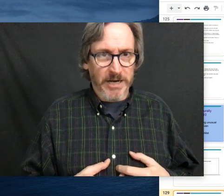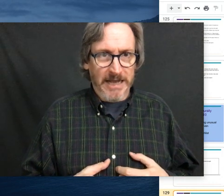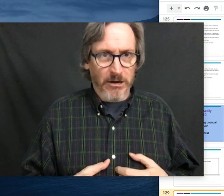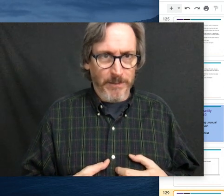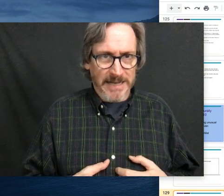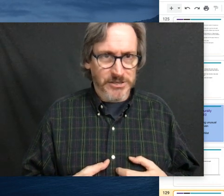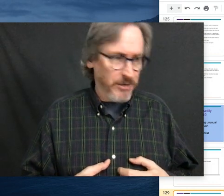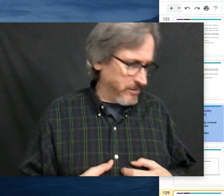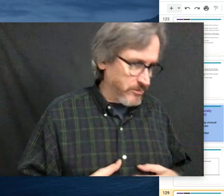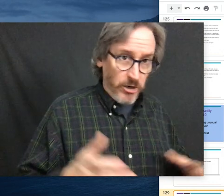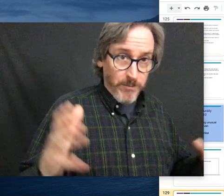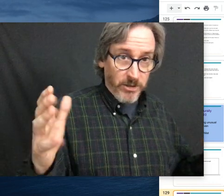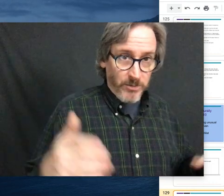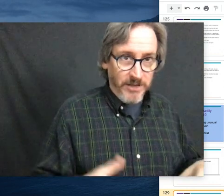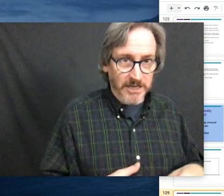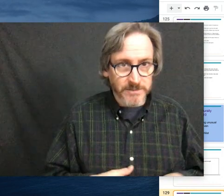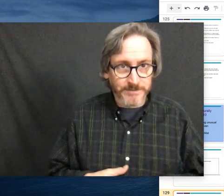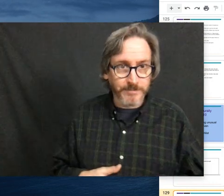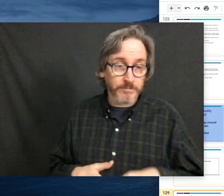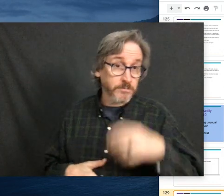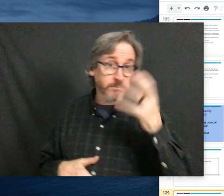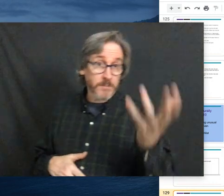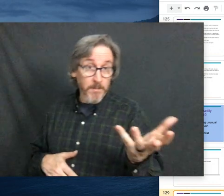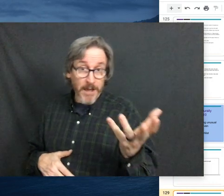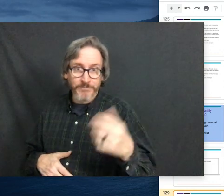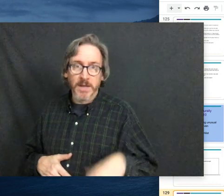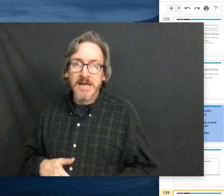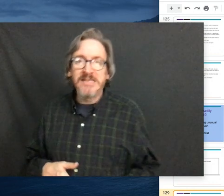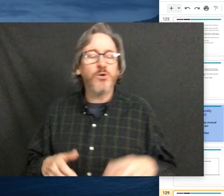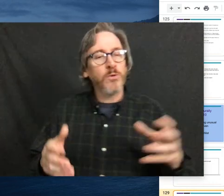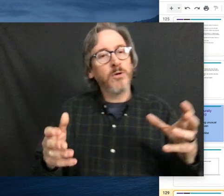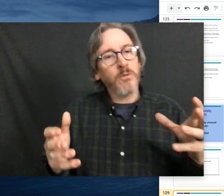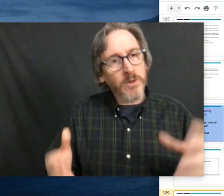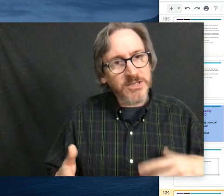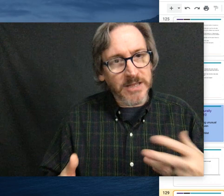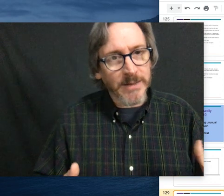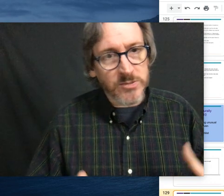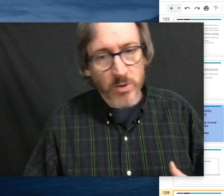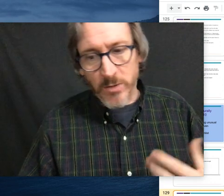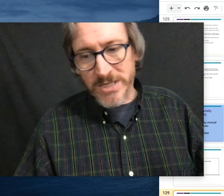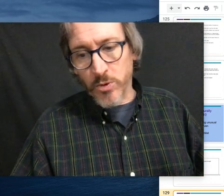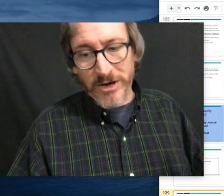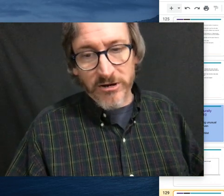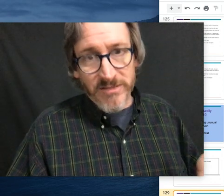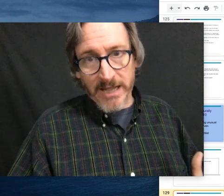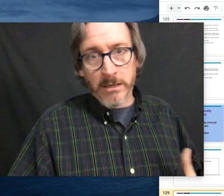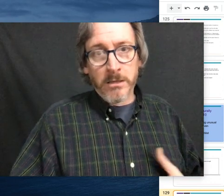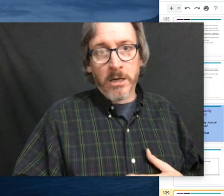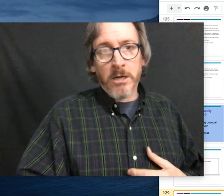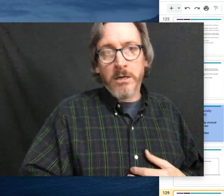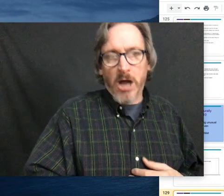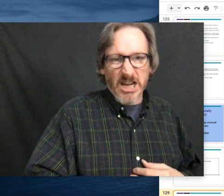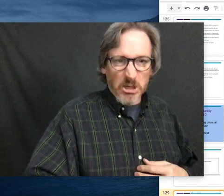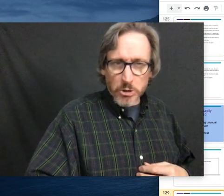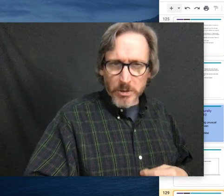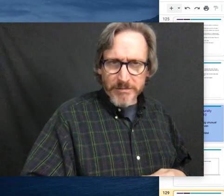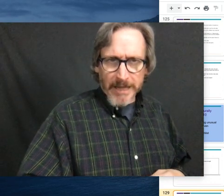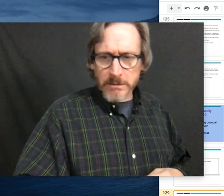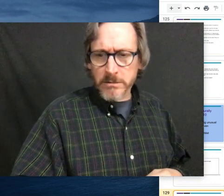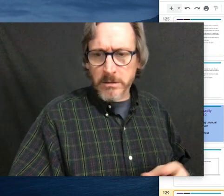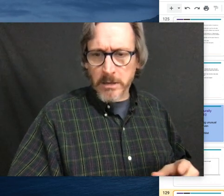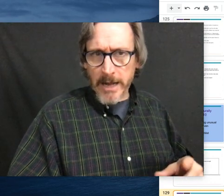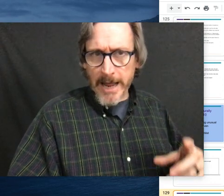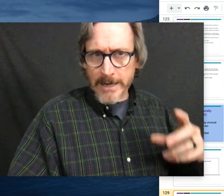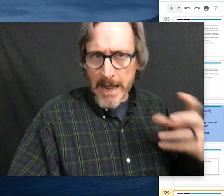don't want to get all the pans dirty or cooking multiple things. But so what I want you to think about is what's a weird thing, unusual